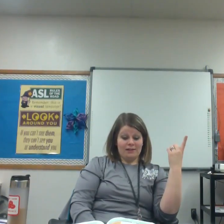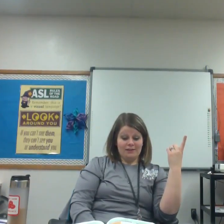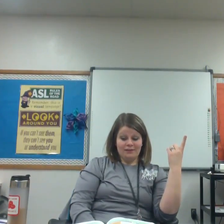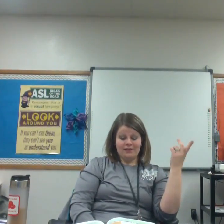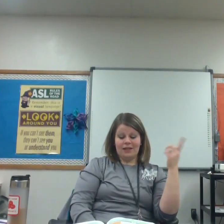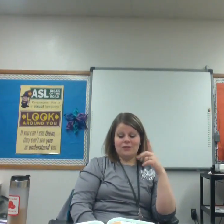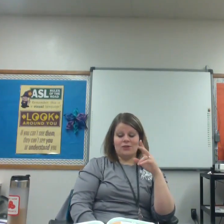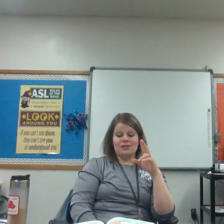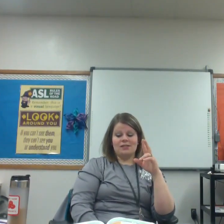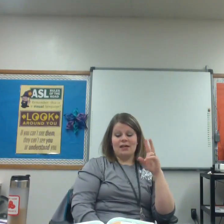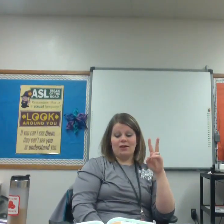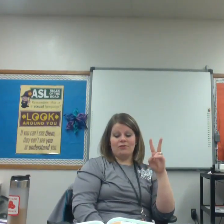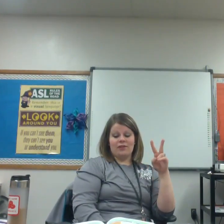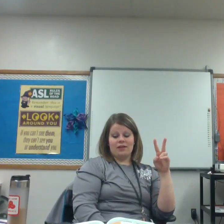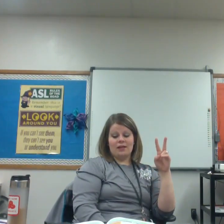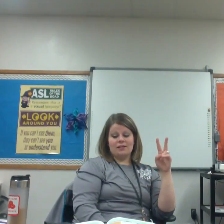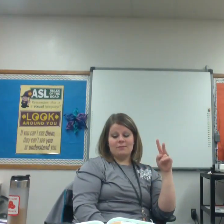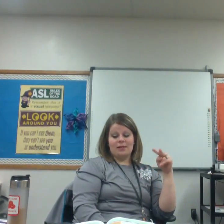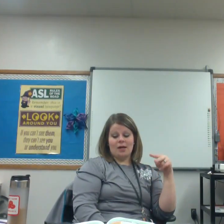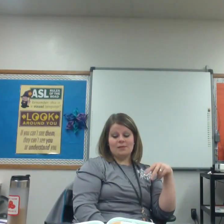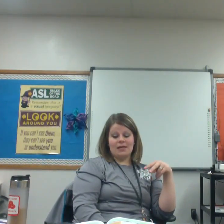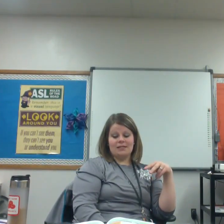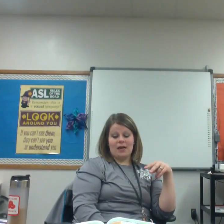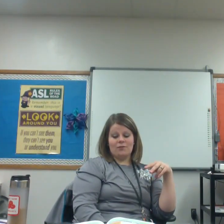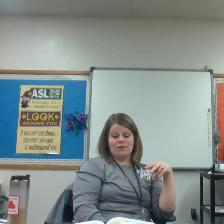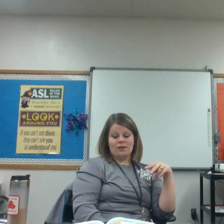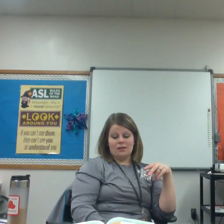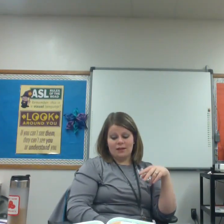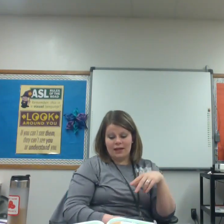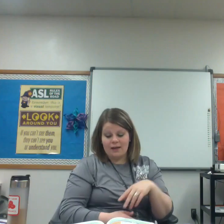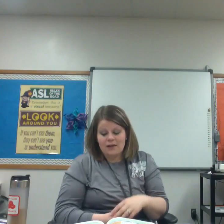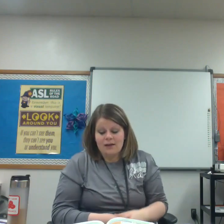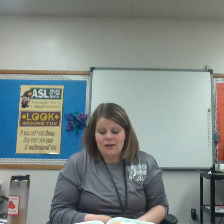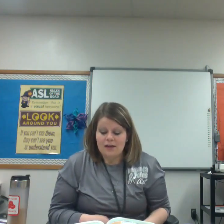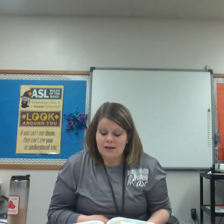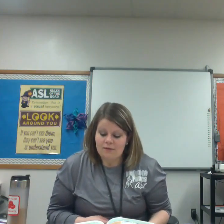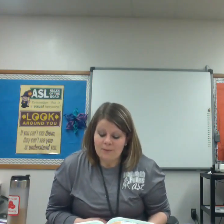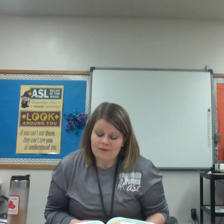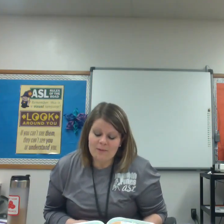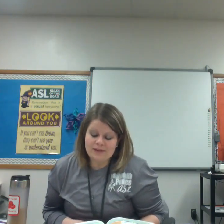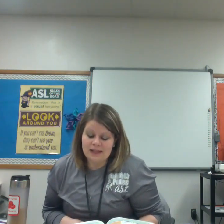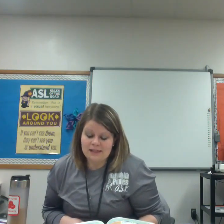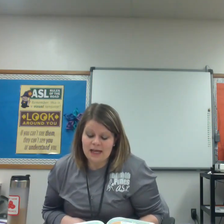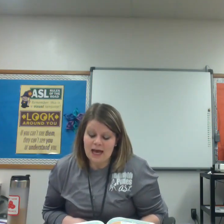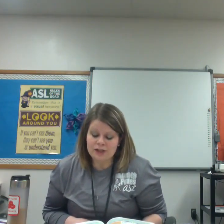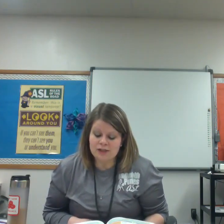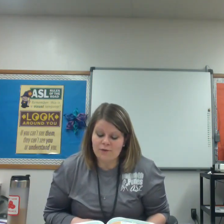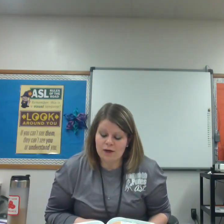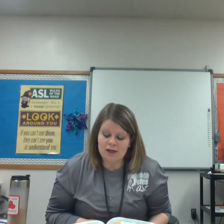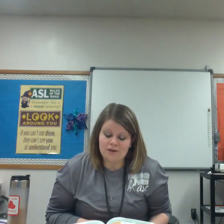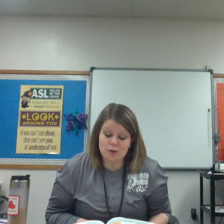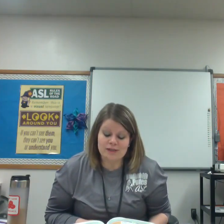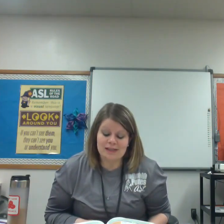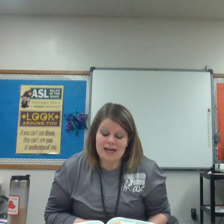CL1. Now let's go to CLV, and it's going to be an upside down V, okay? It represents the actions of one individual's legs